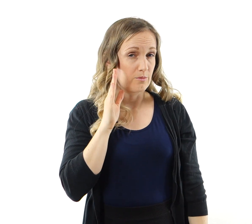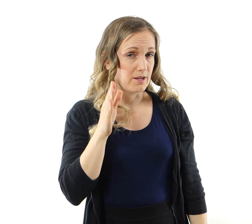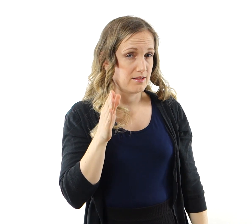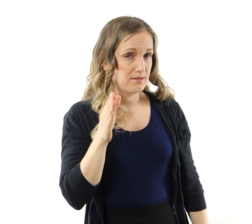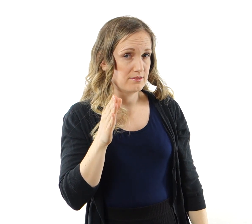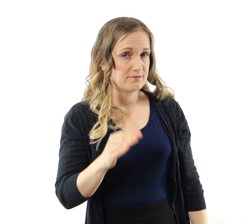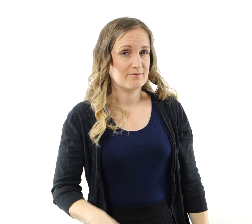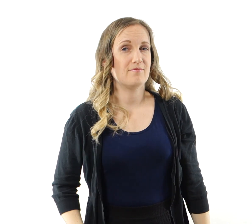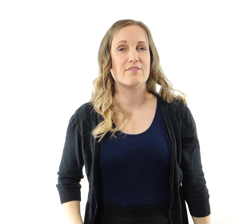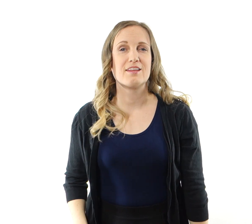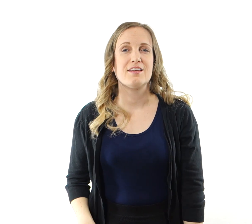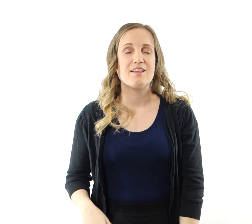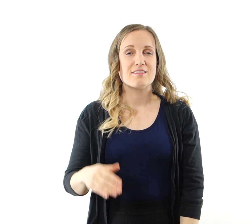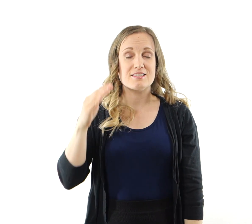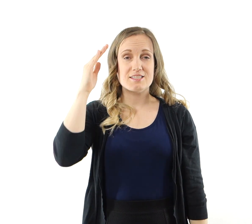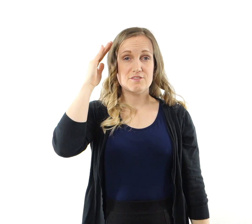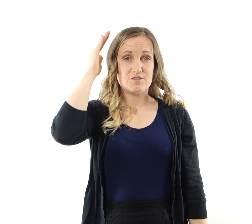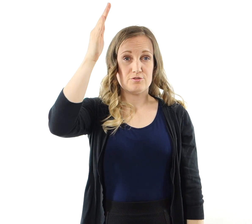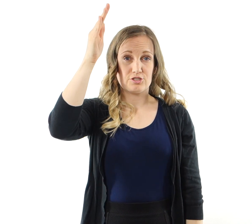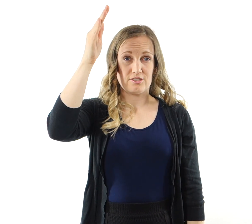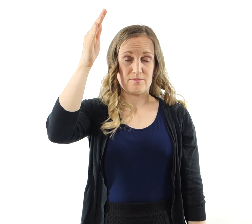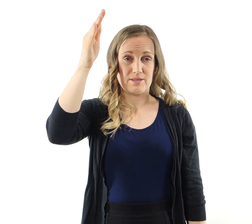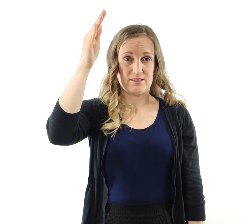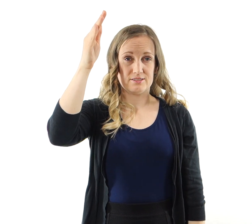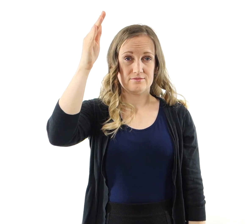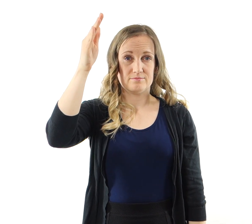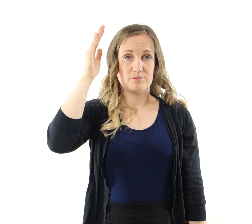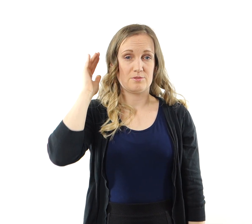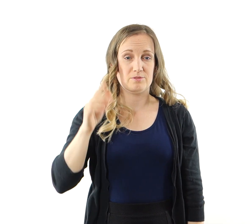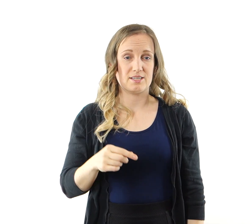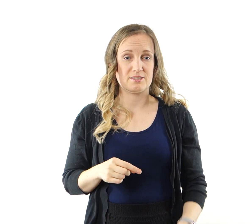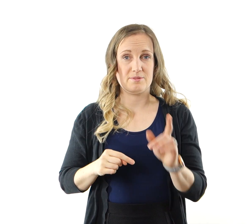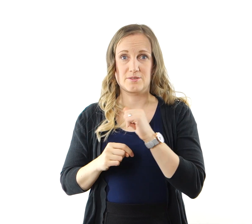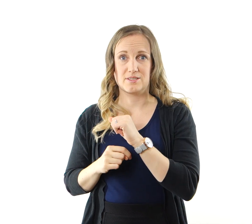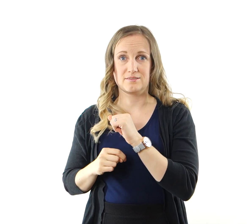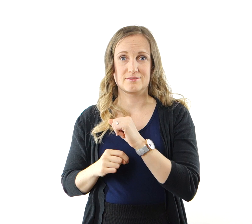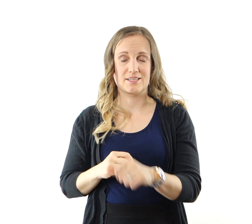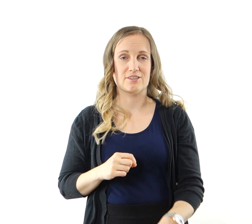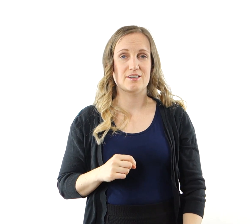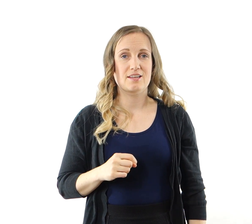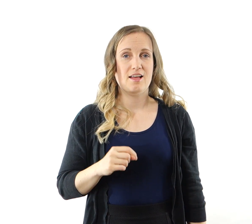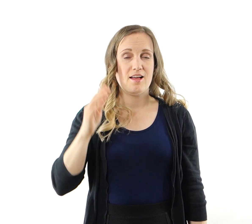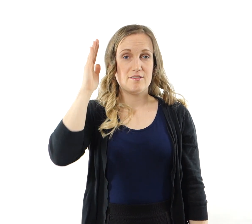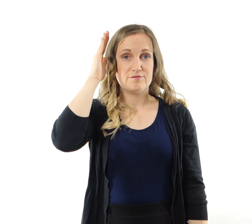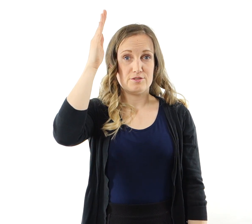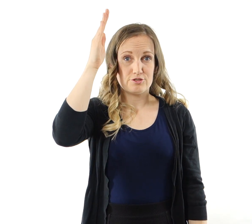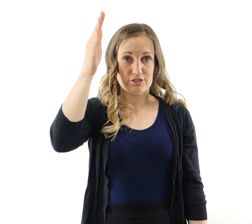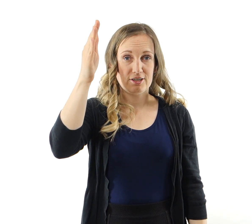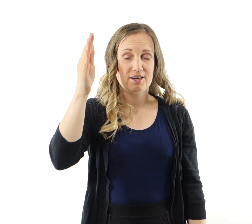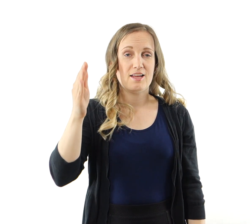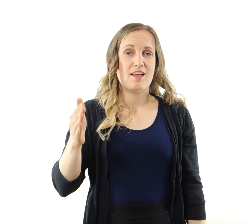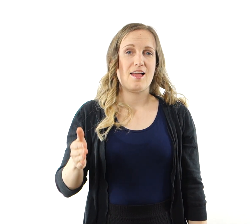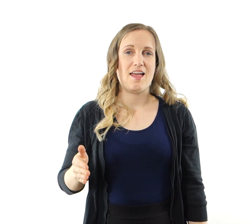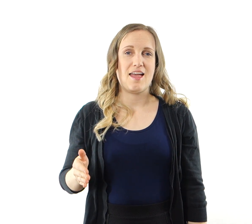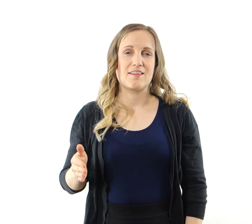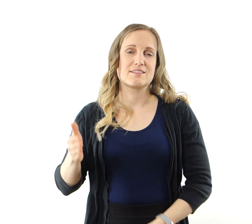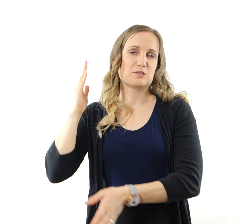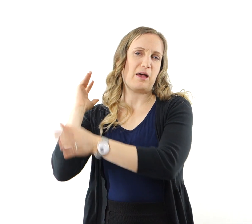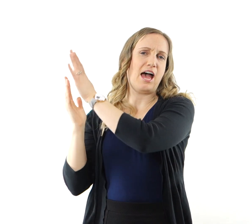Will. This is future up here, which we'll actually be using later. Future. And this is